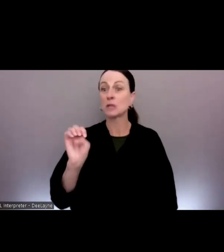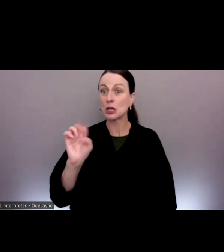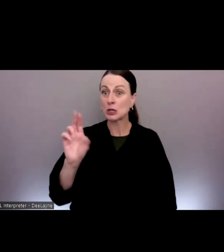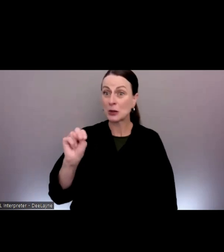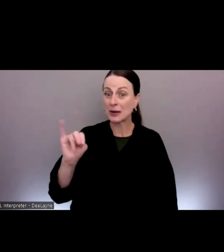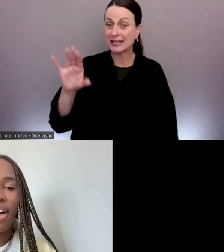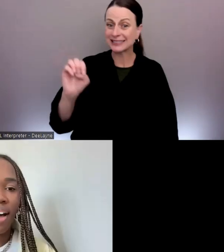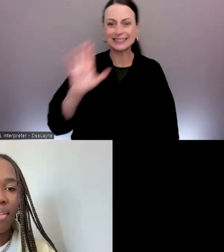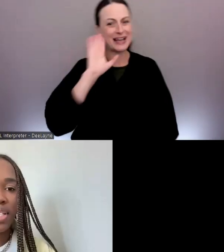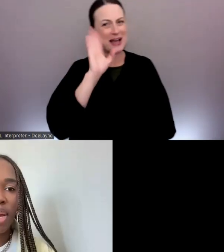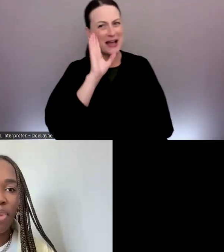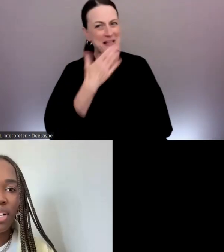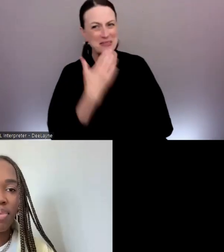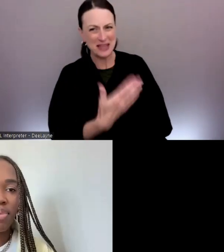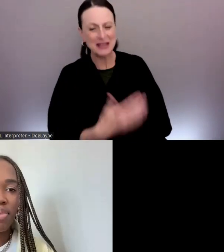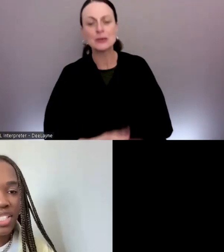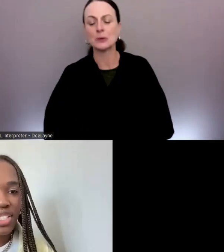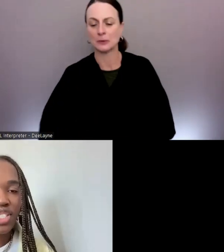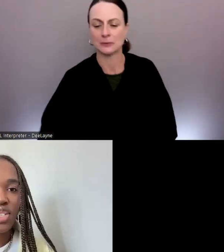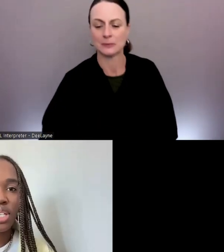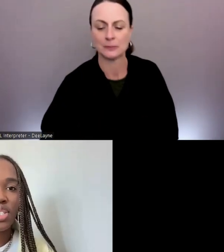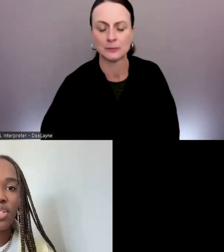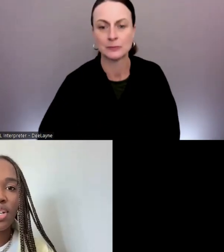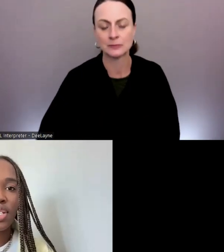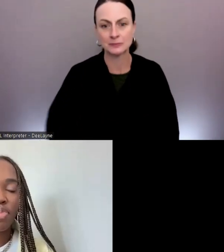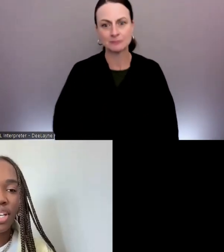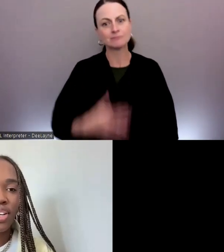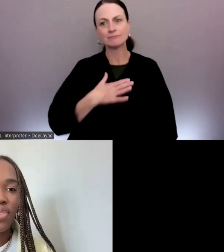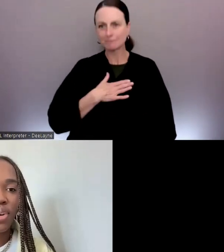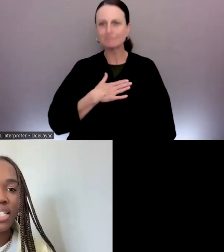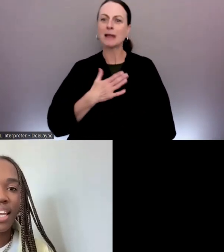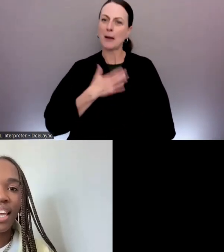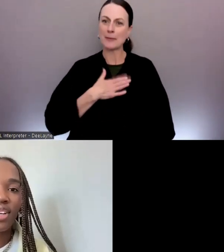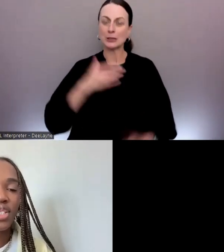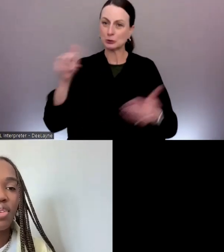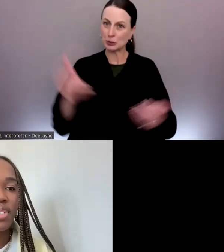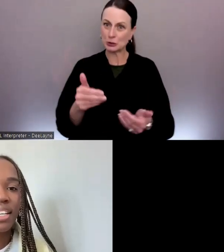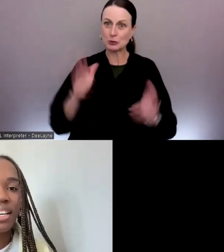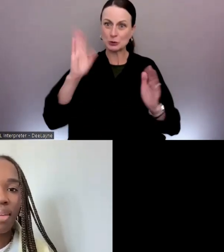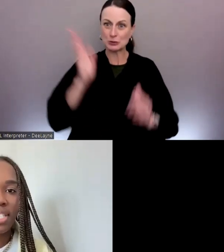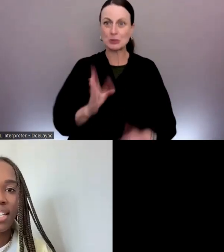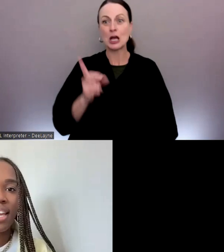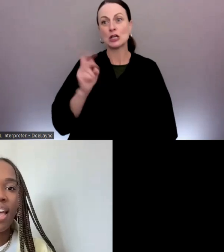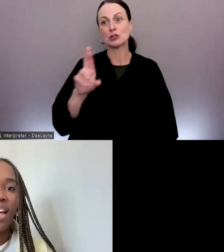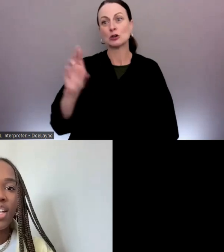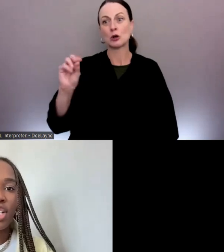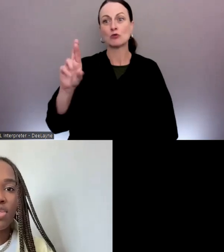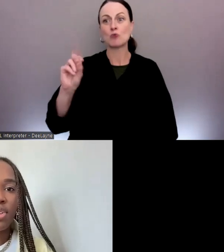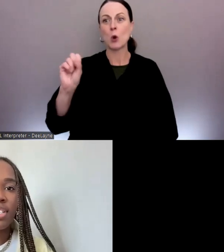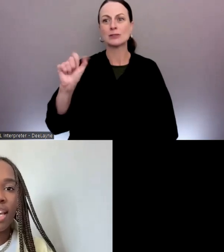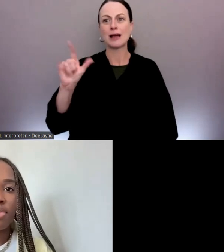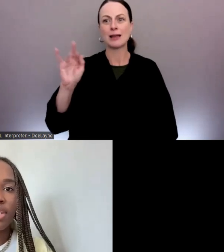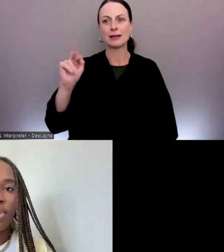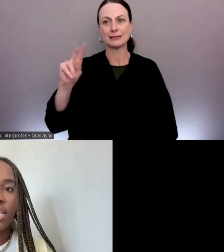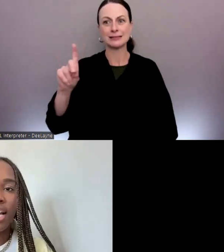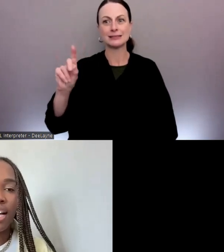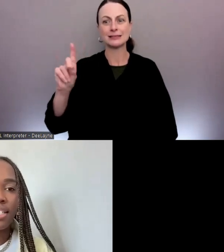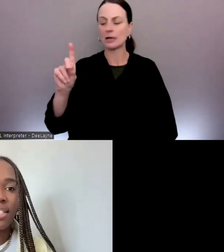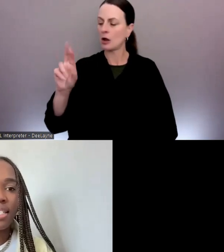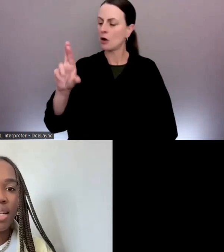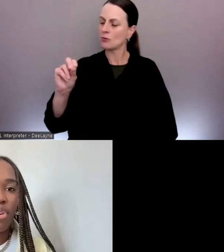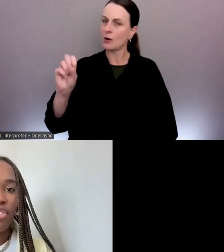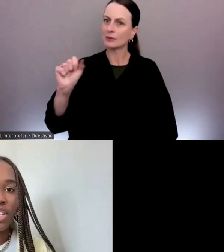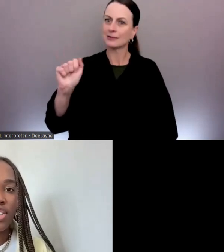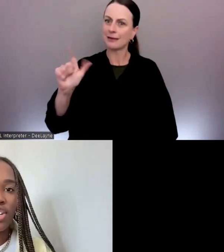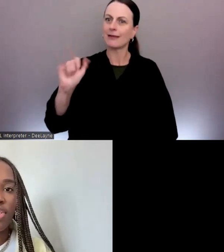Thank you, Ikram. It's my pleasure to introduce our speaker for today, Dr. Rosalind Hampton. Dr. Rosalind Hampton works as